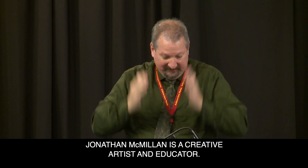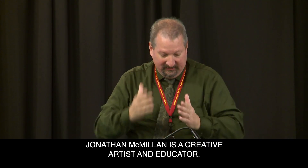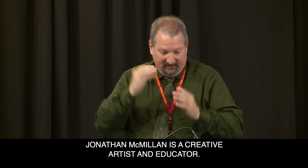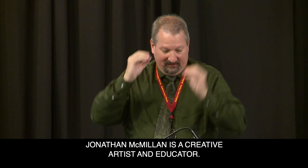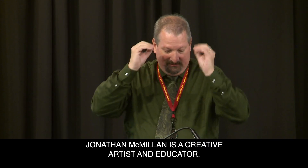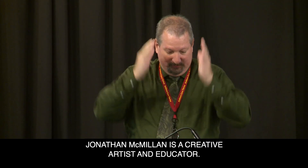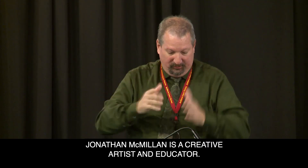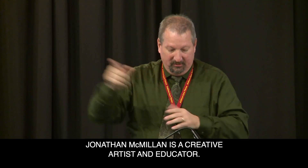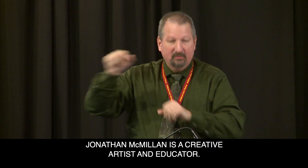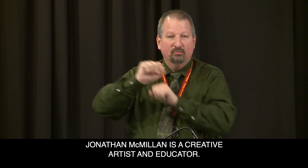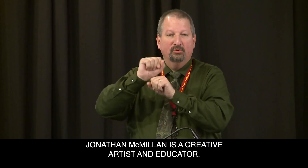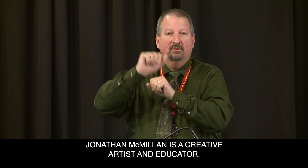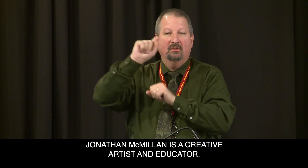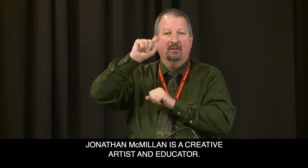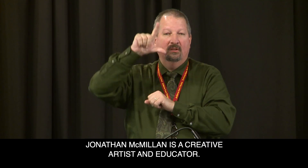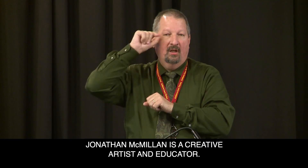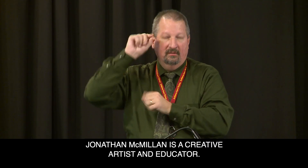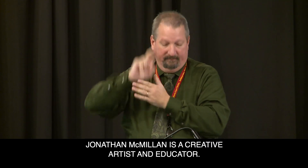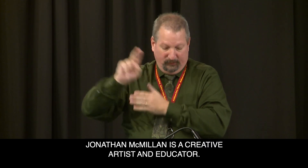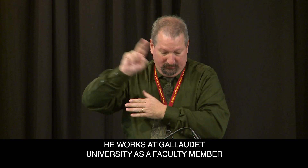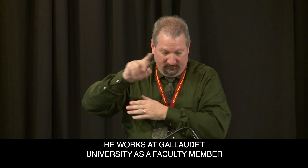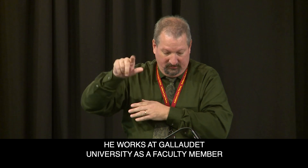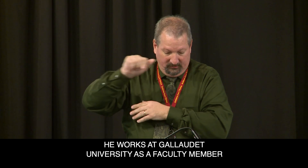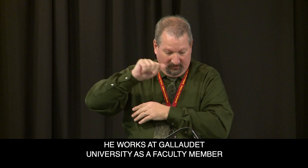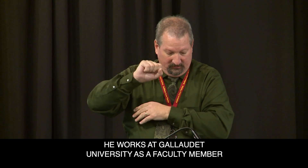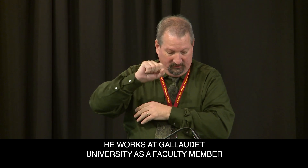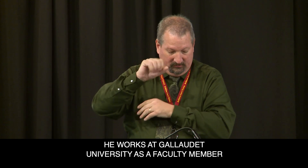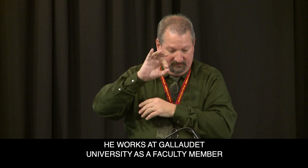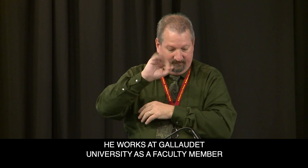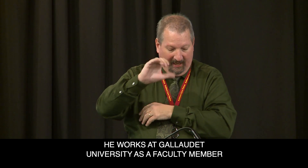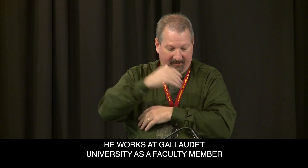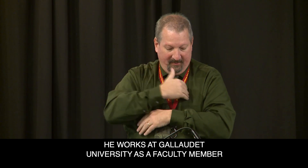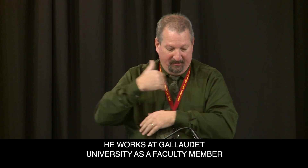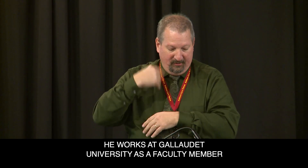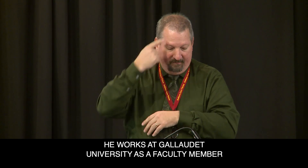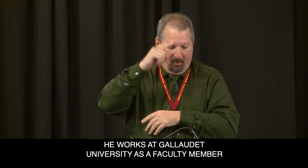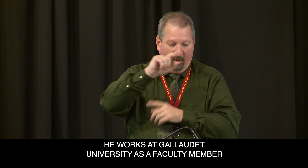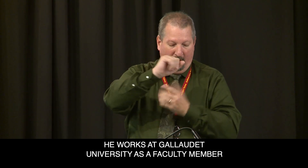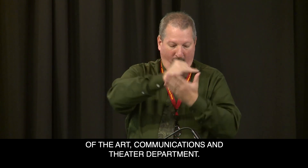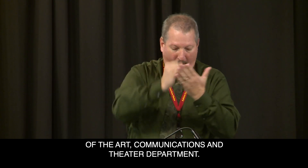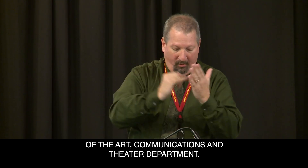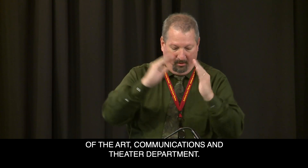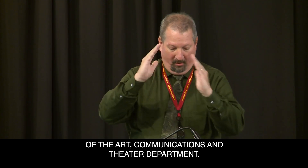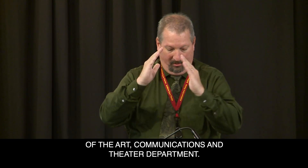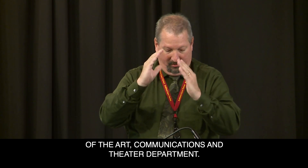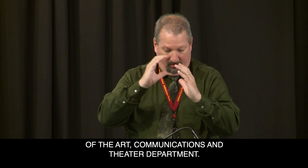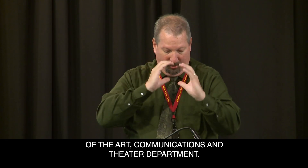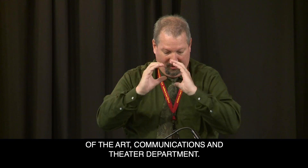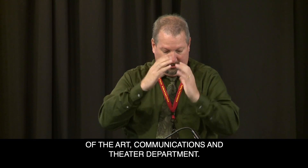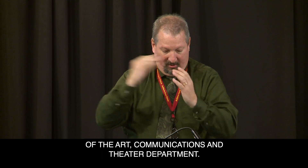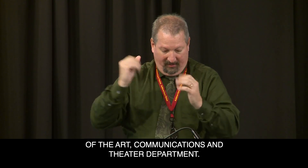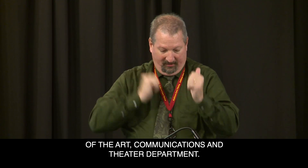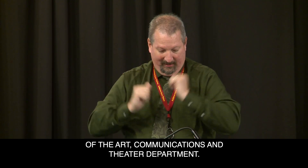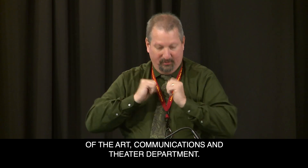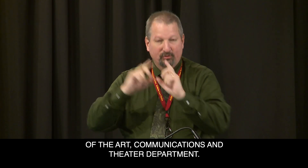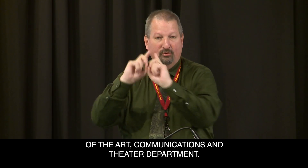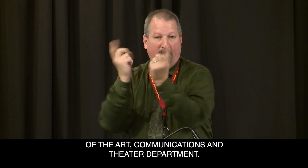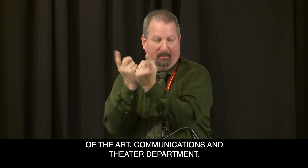Jonathan McMillan is a creative artist and educator. He works at Gallaudet University as a faculty member of the Art, Communications, and Theater